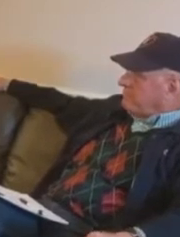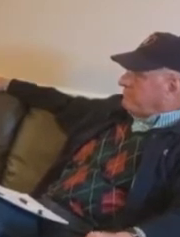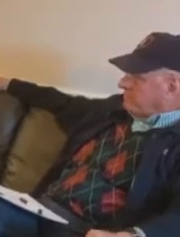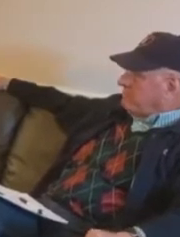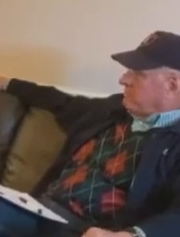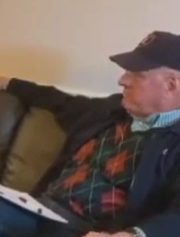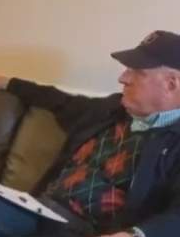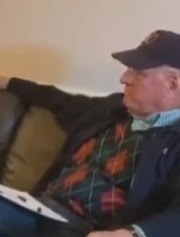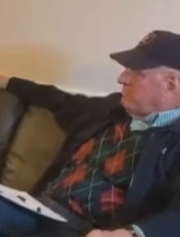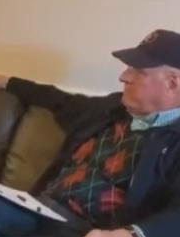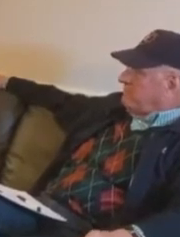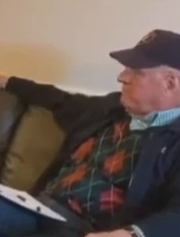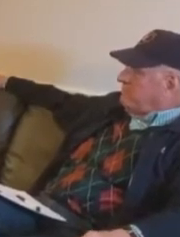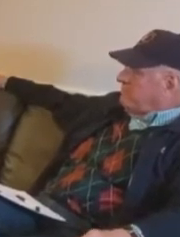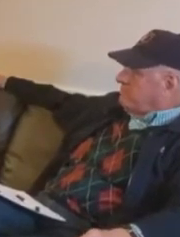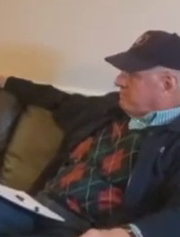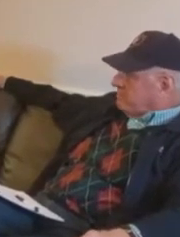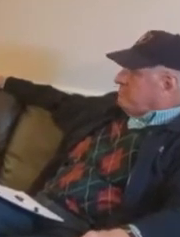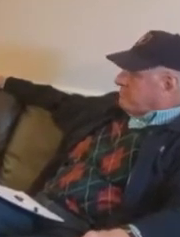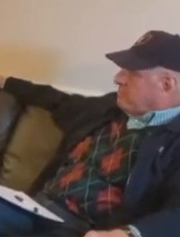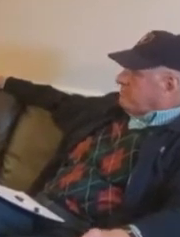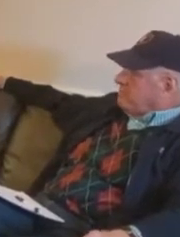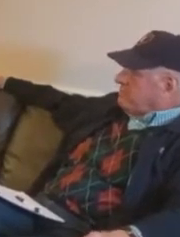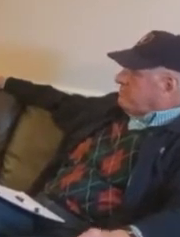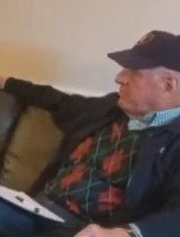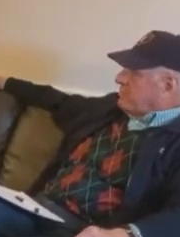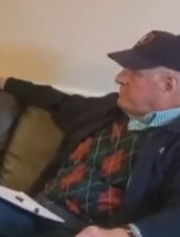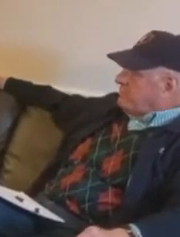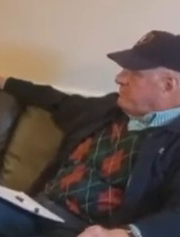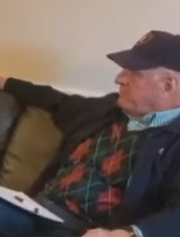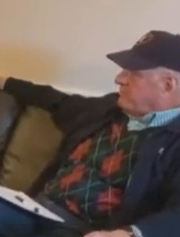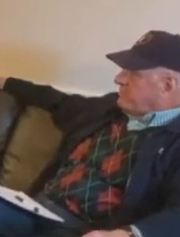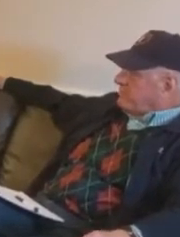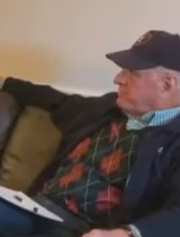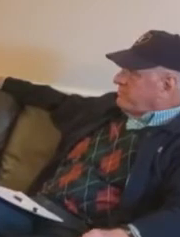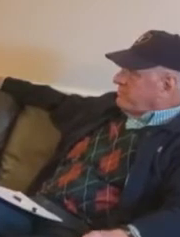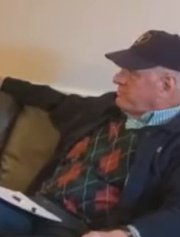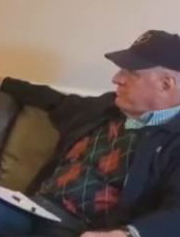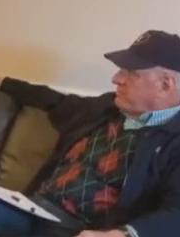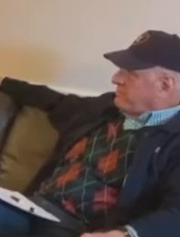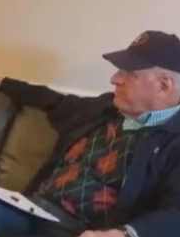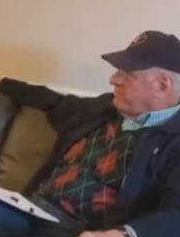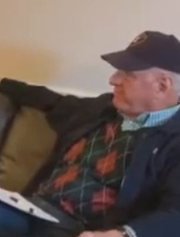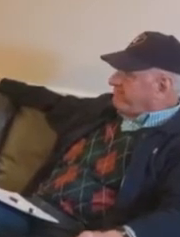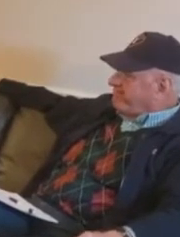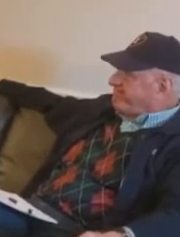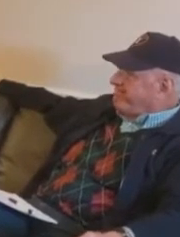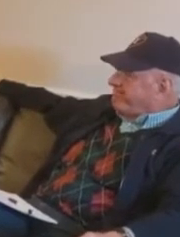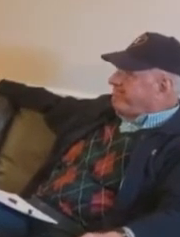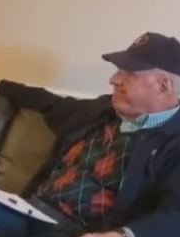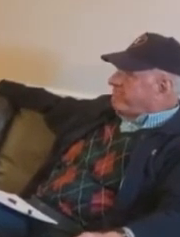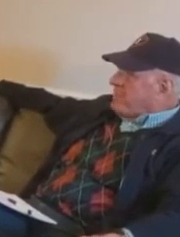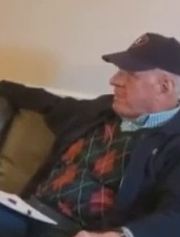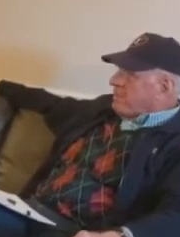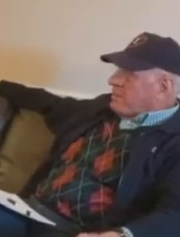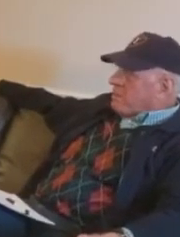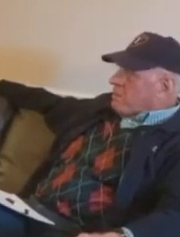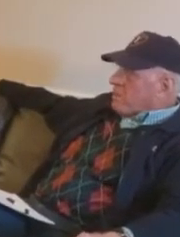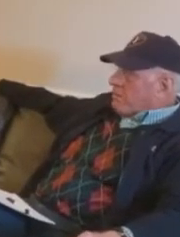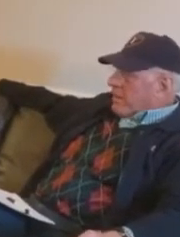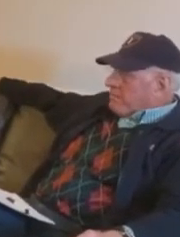in parallel or in tandem with your deep sense of faith, mm-hmm. how have those two things really shaped who you are